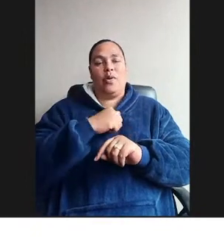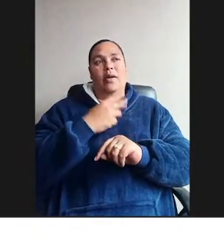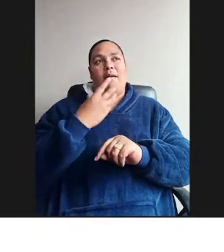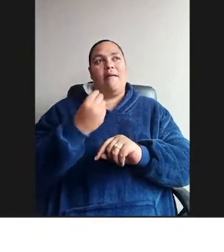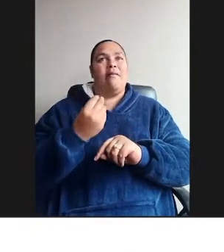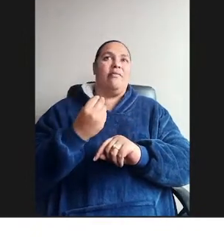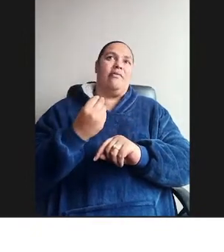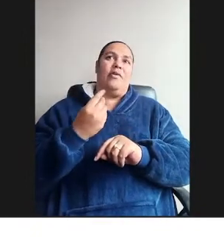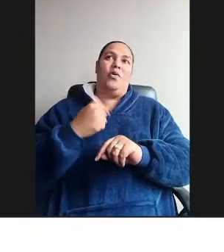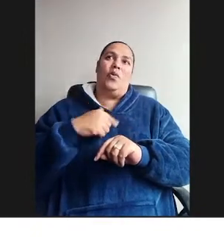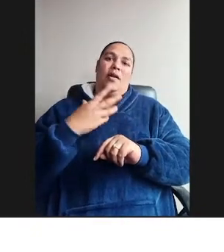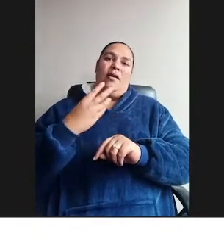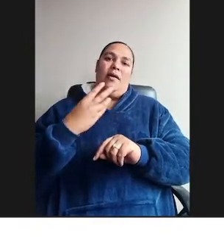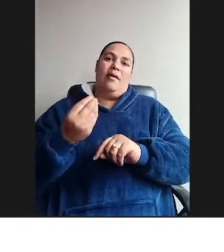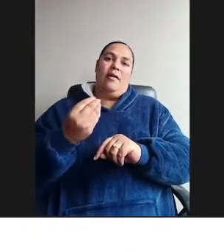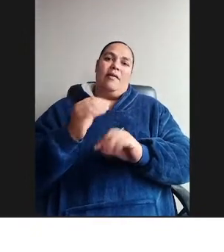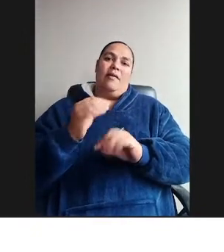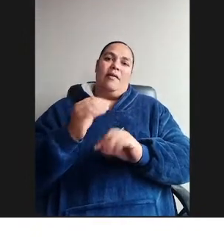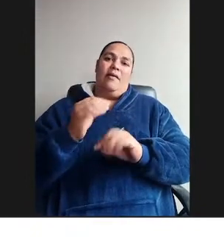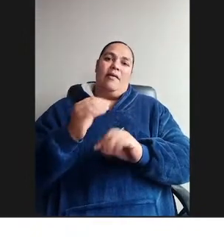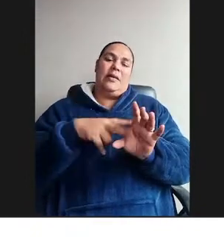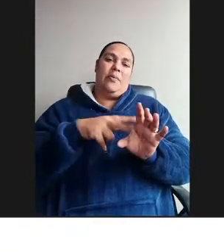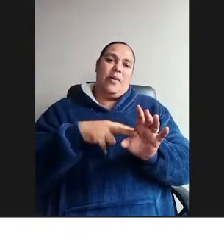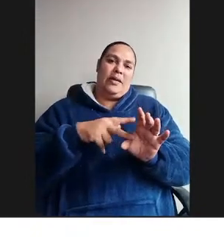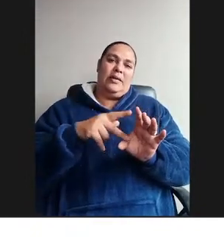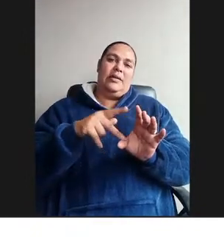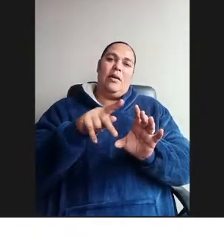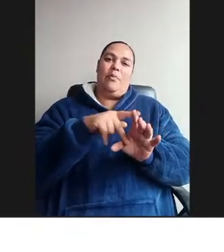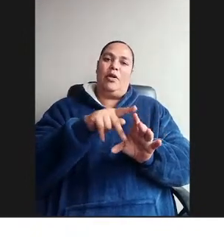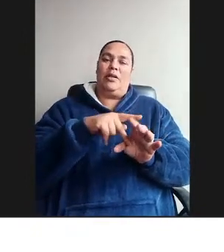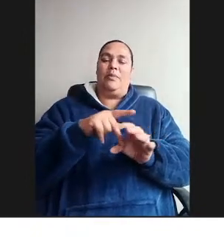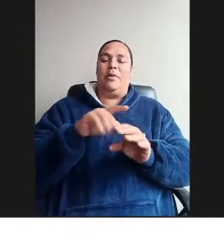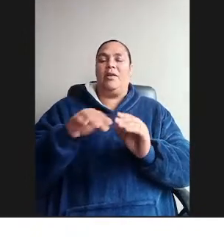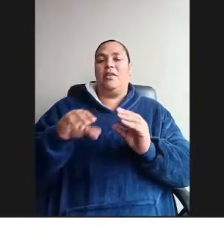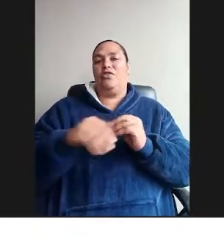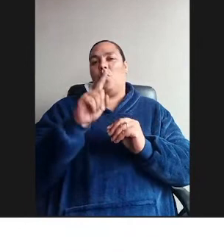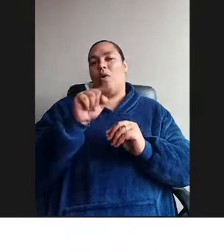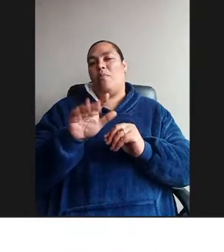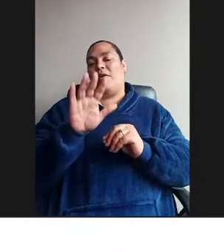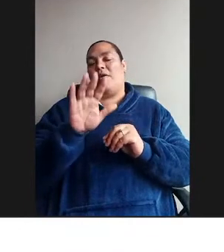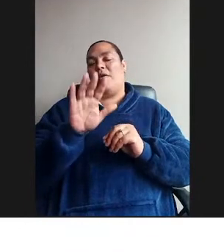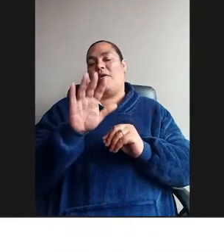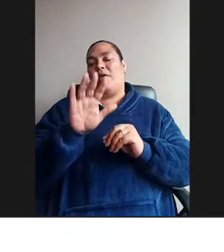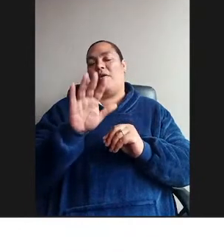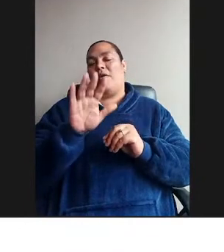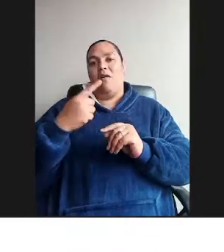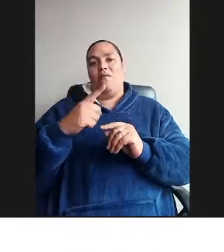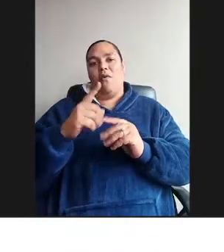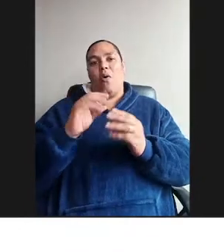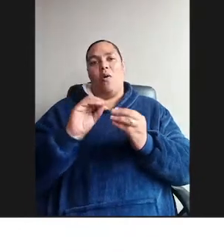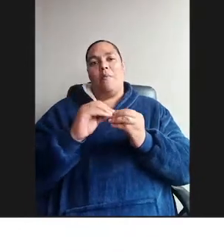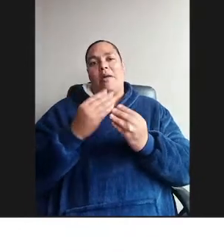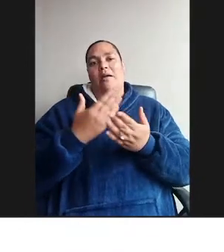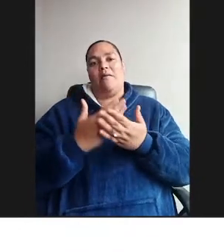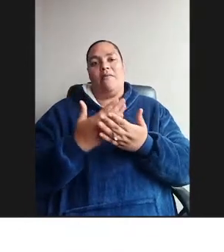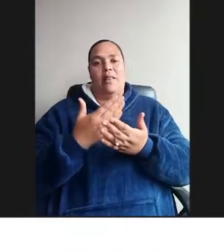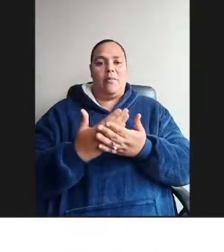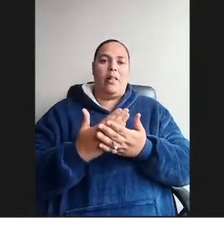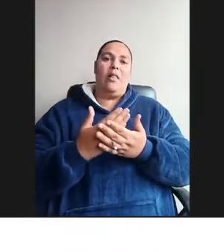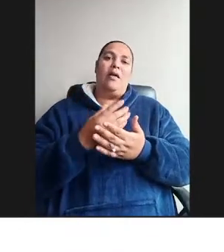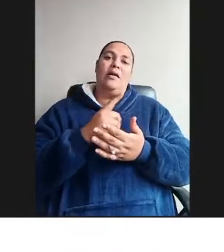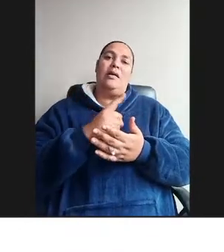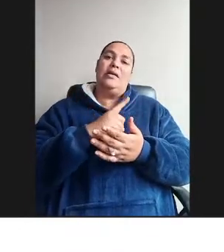have anticipated an additional 1.5 million to be made available specifically for